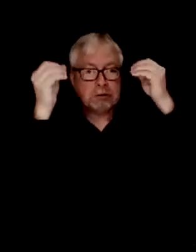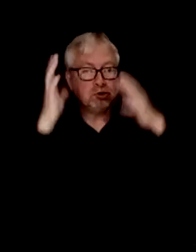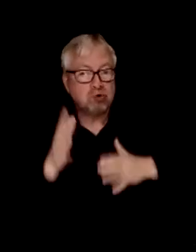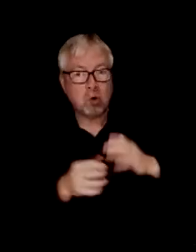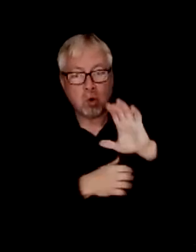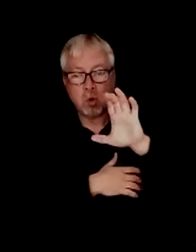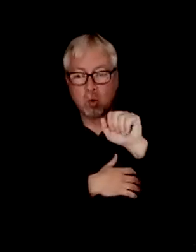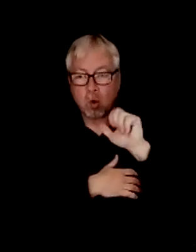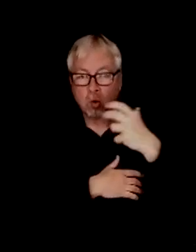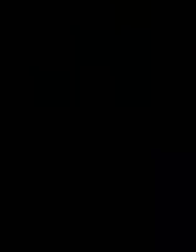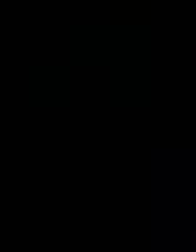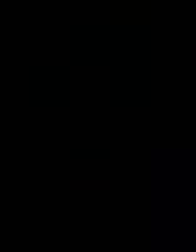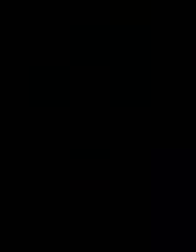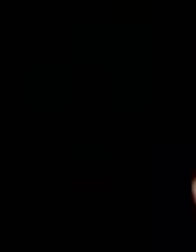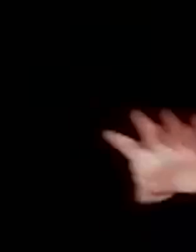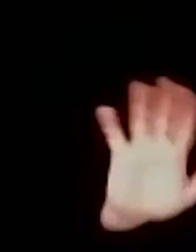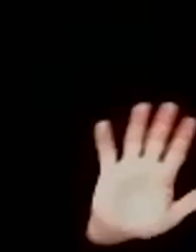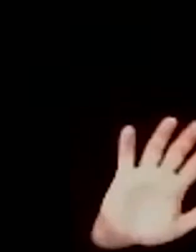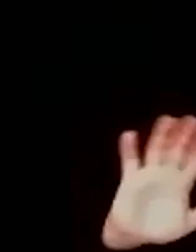have a role to play in giving our